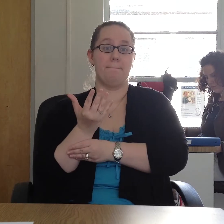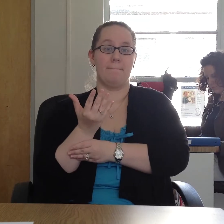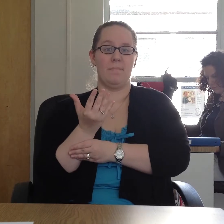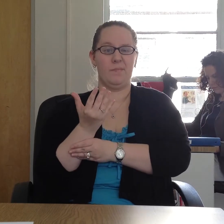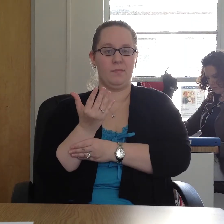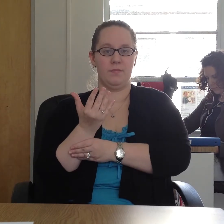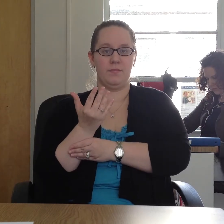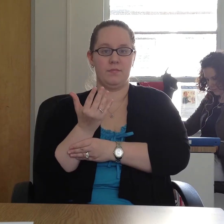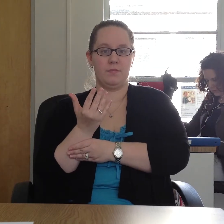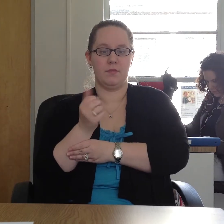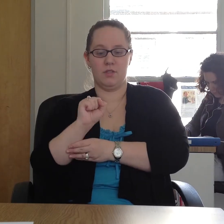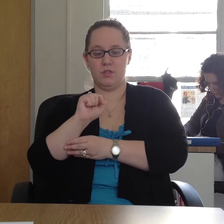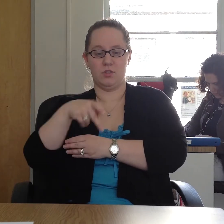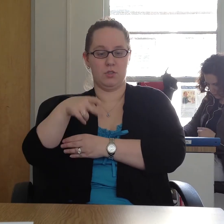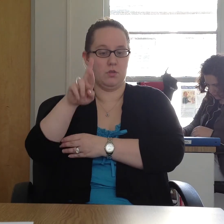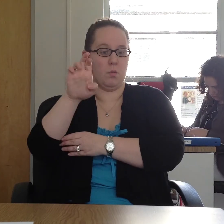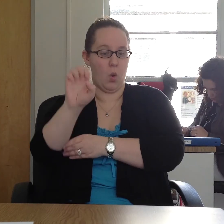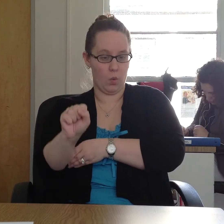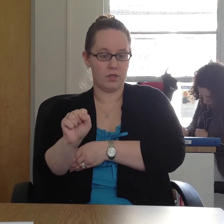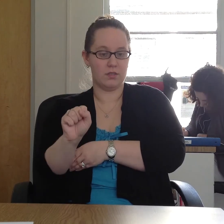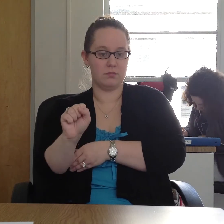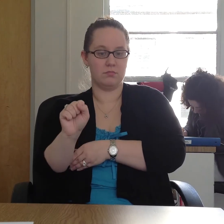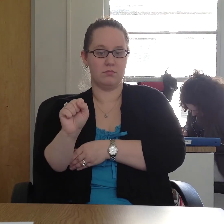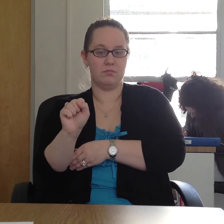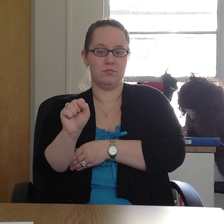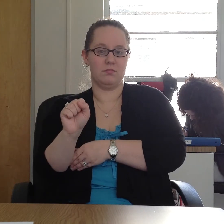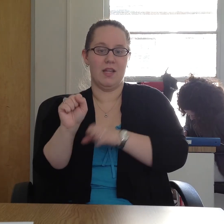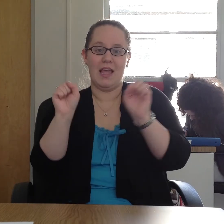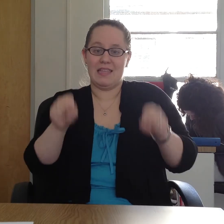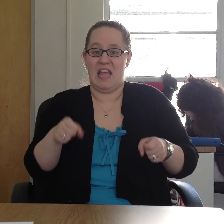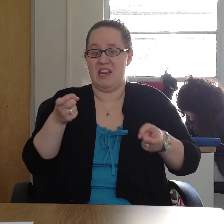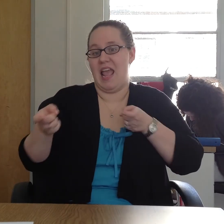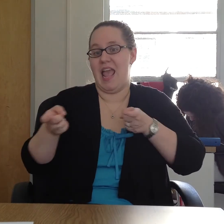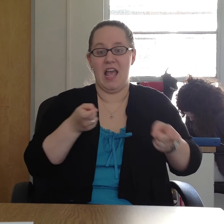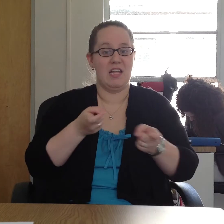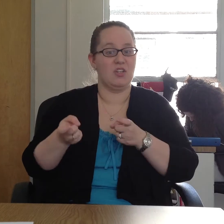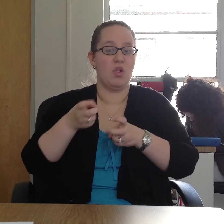Since spores can withstand rigorous conditions, they are difficult to destroy.